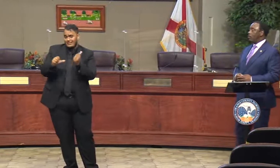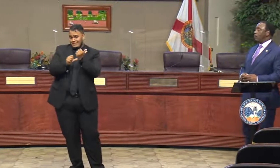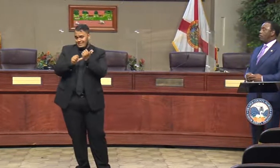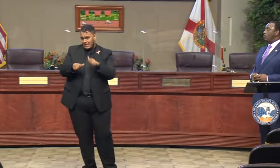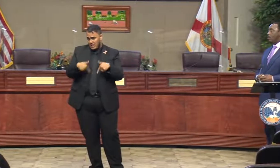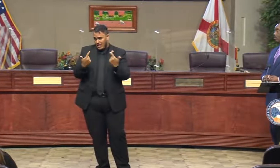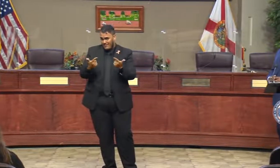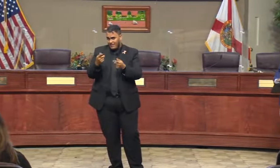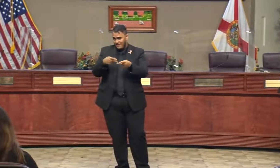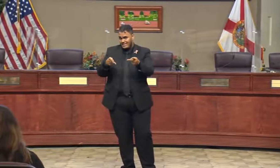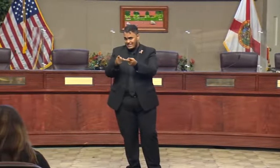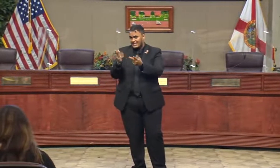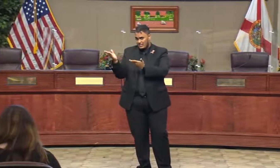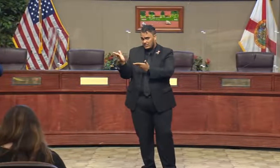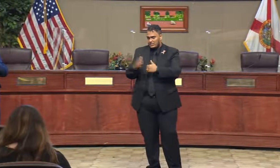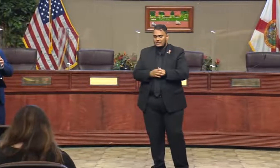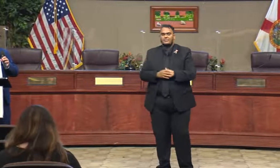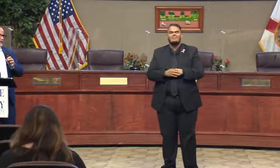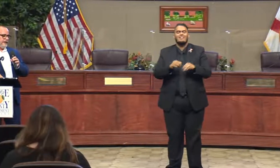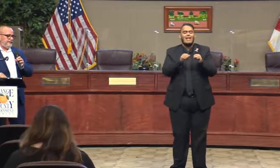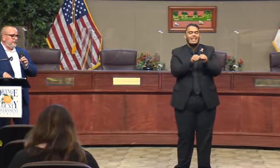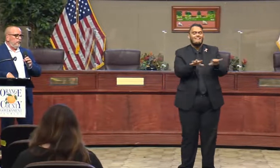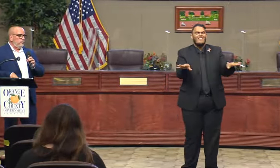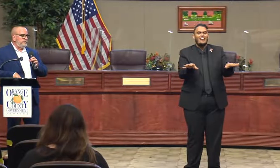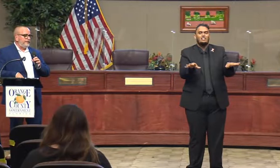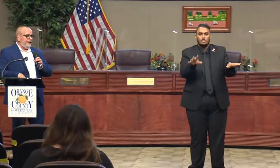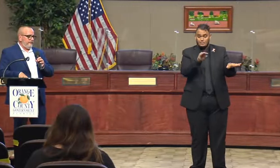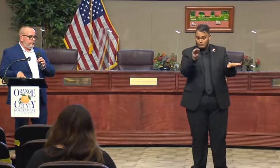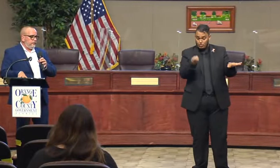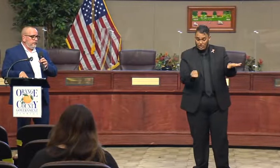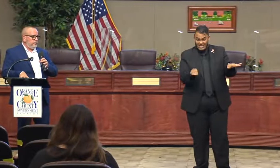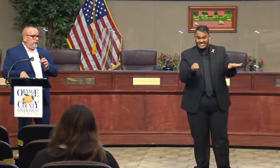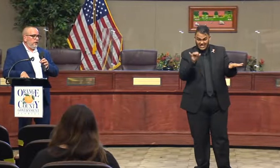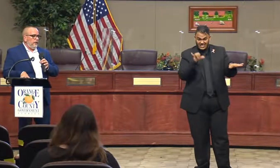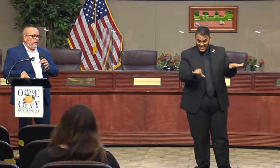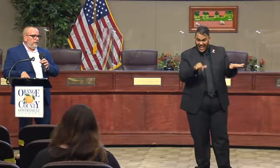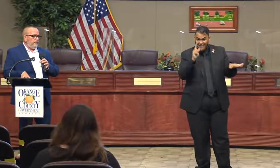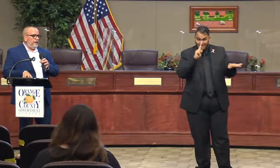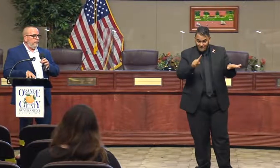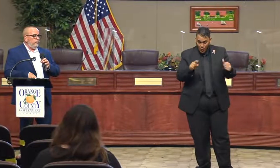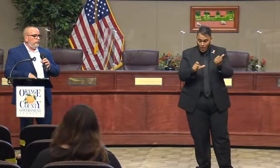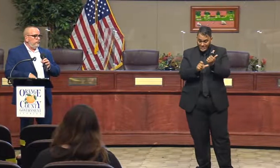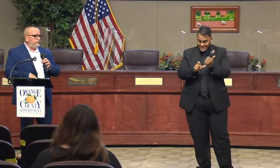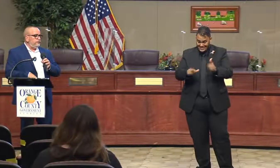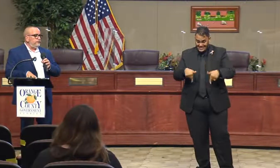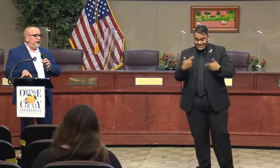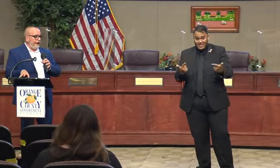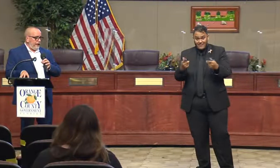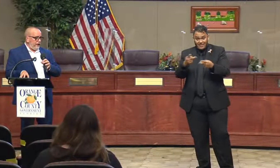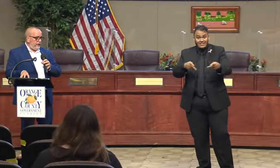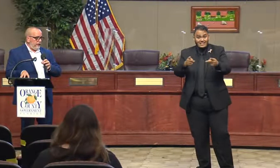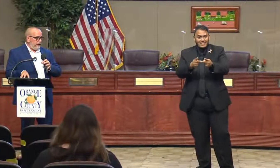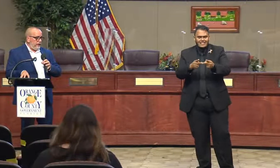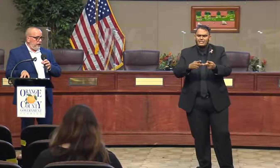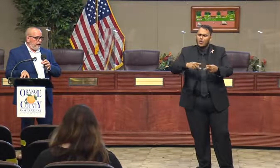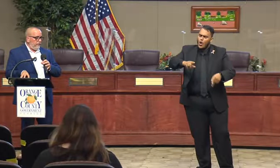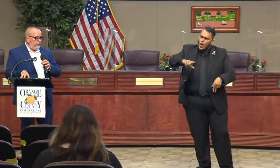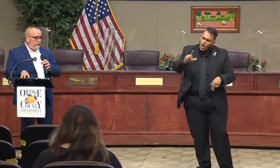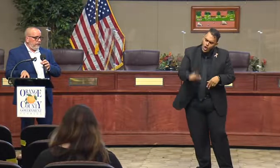So the infection rates in assisted living facility is the lowest ever. among workers and